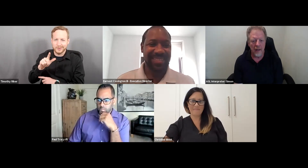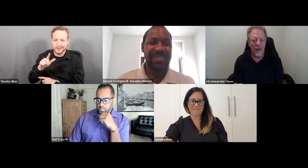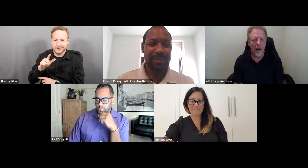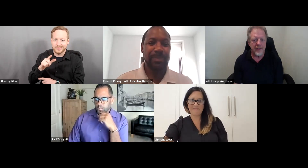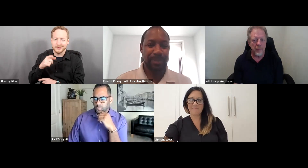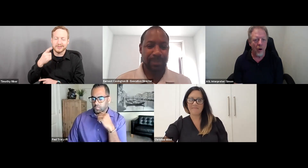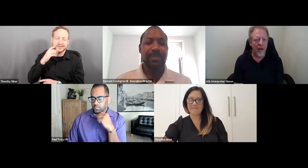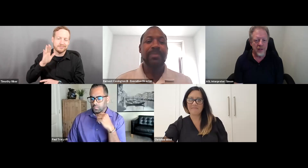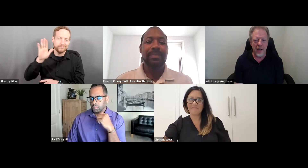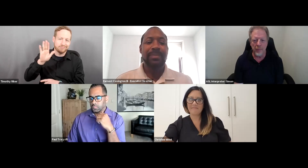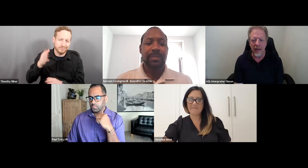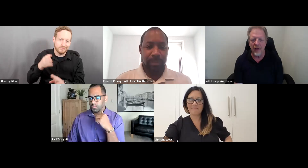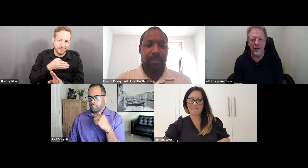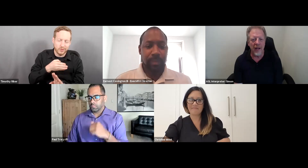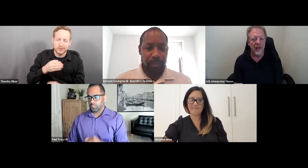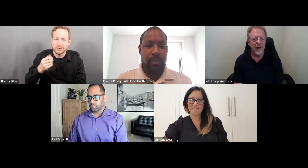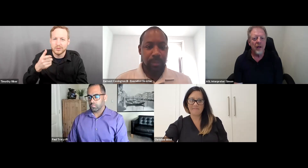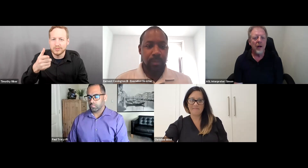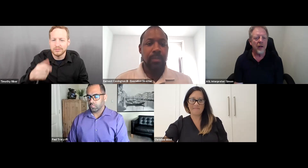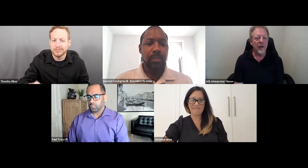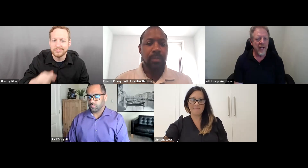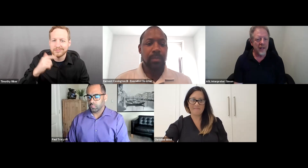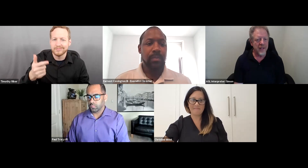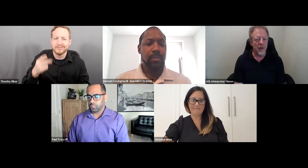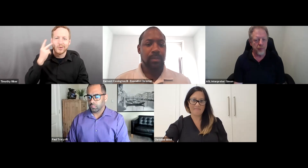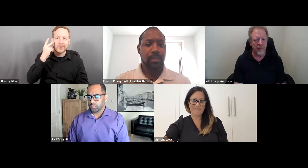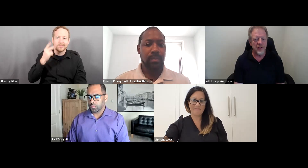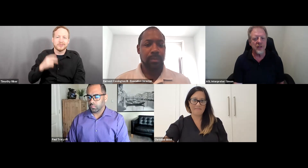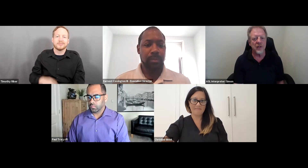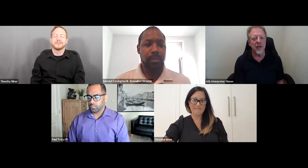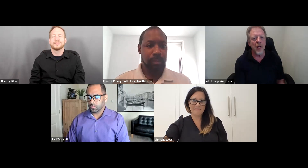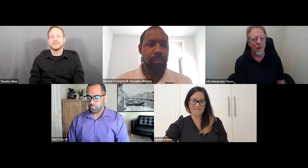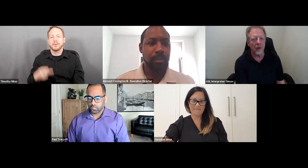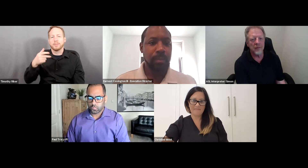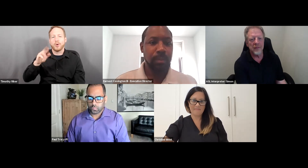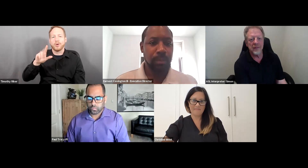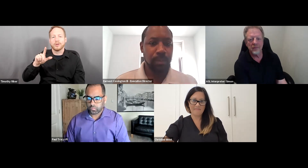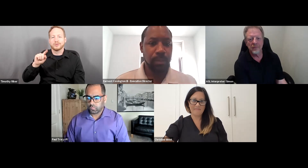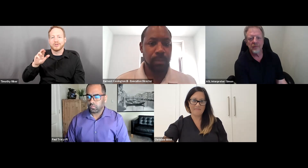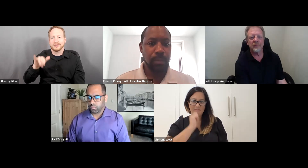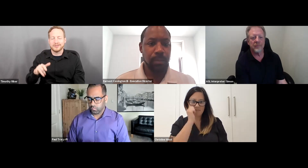Okay, I see Paul has his hand up again. Okay, because he had his hand up previously. So go ahead, Paul.